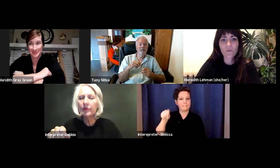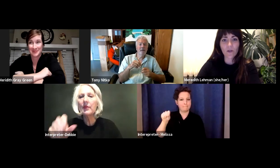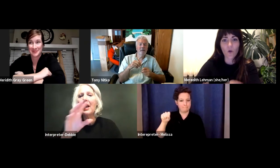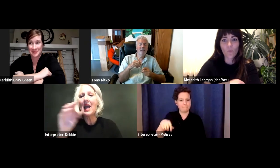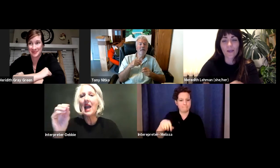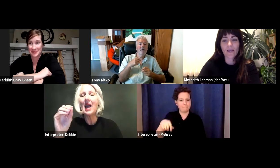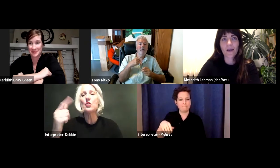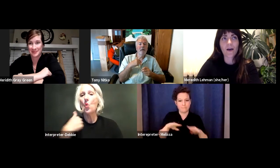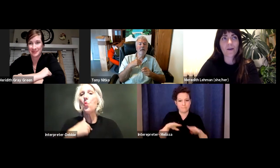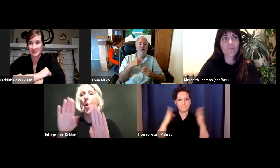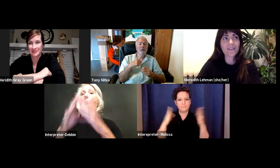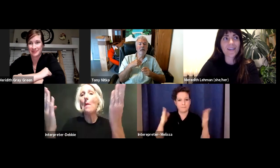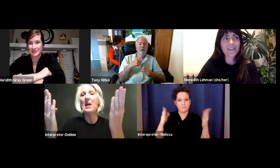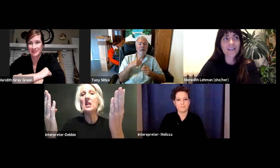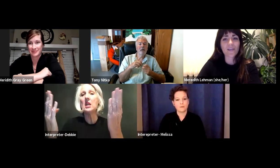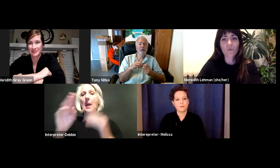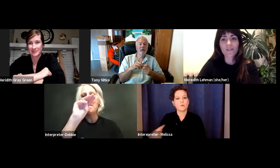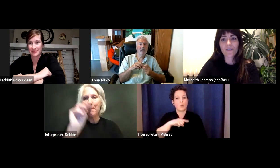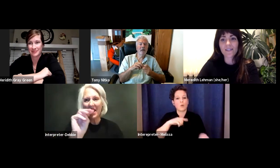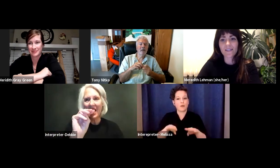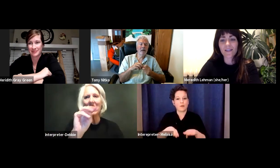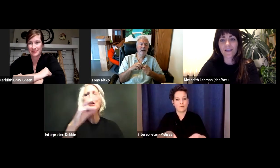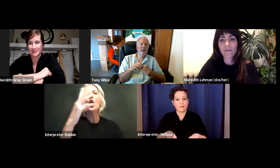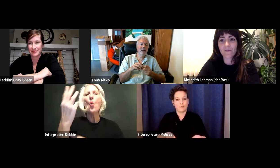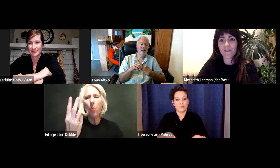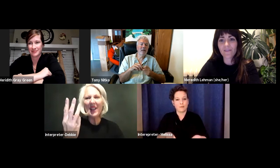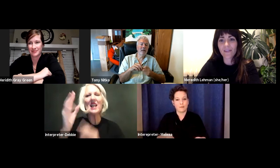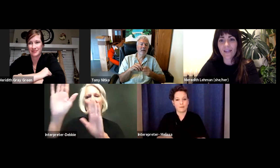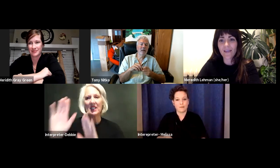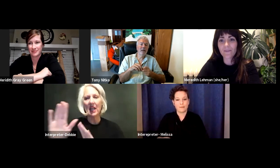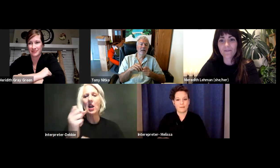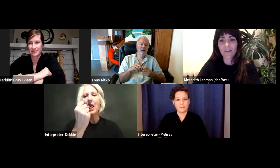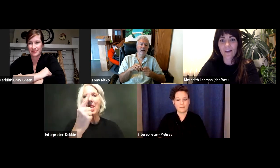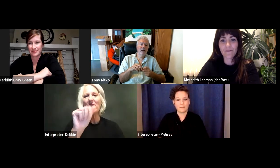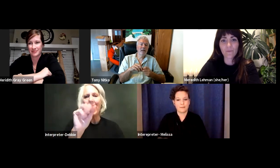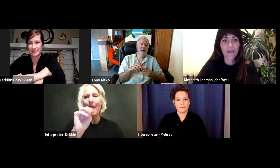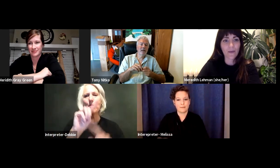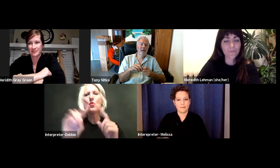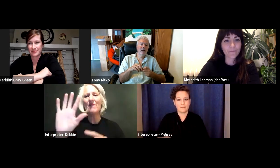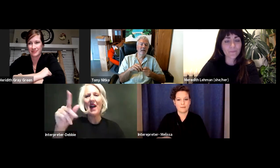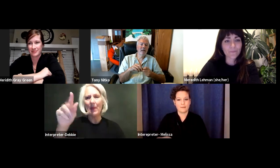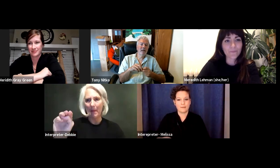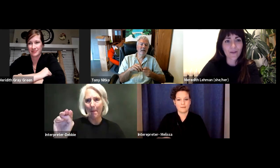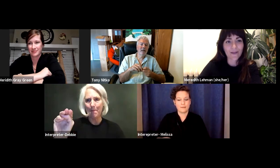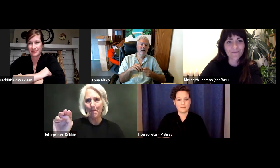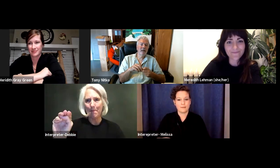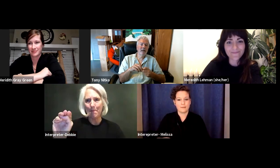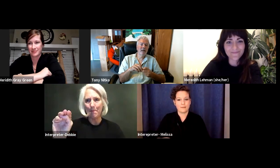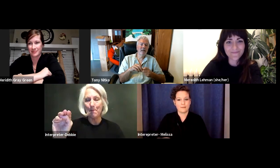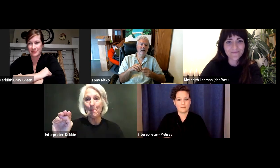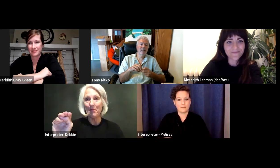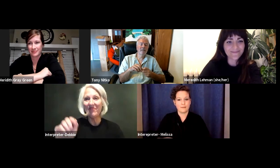And we are open Mondays and then Wednesday to Sunday from 11 a.m. to 5 p.m. There I